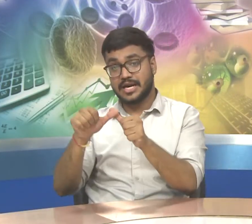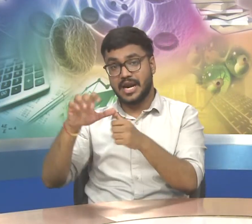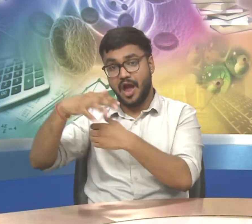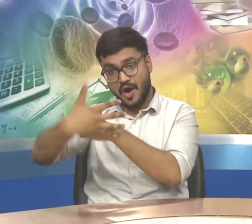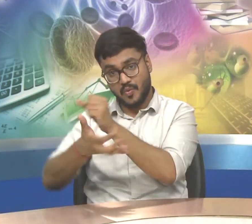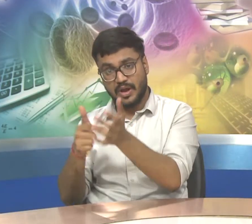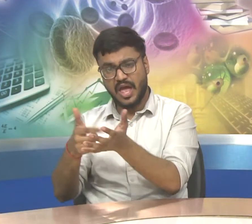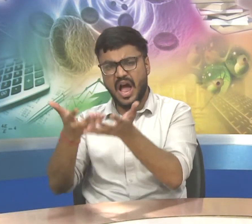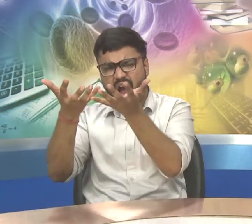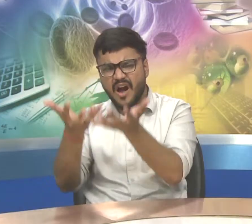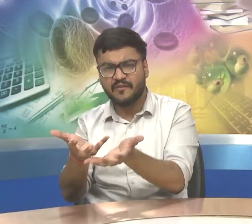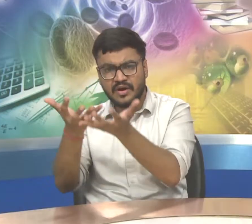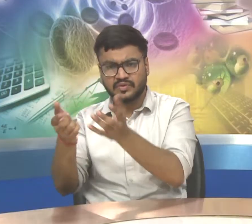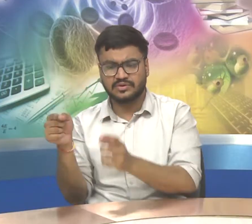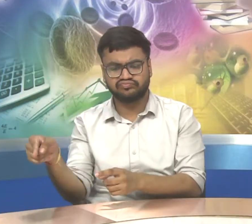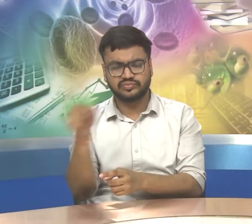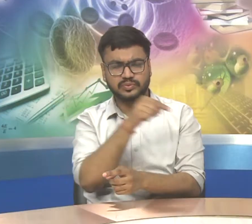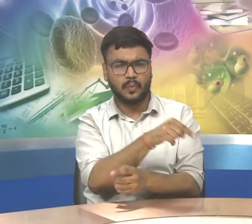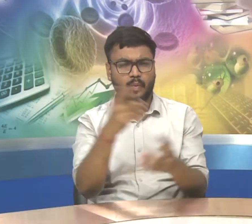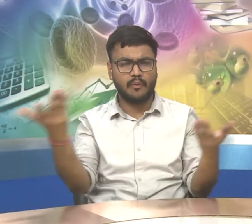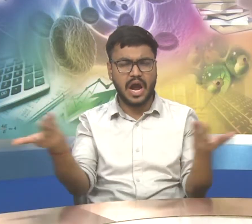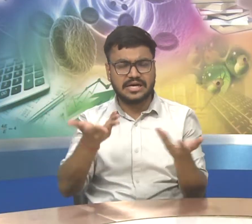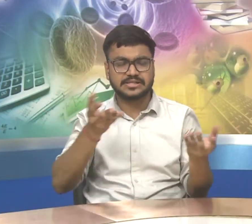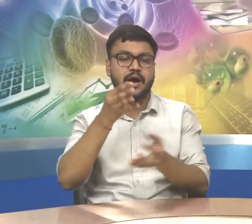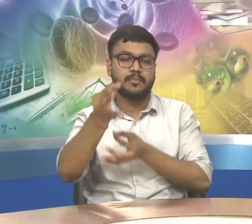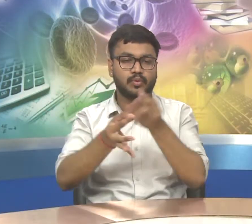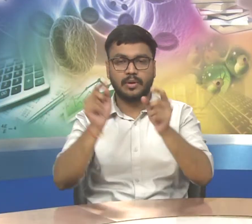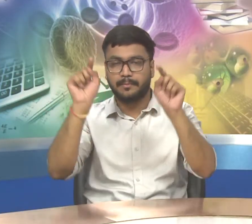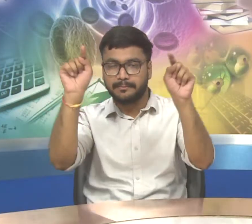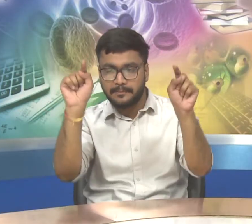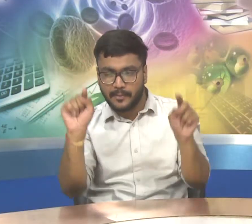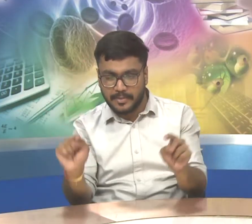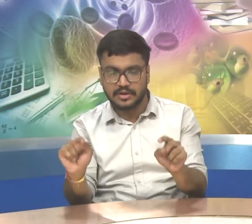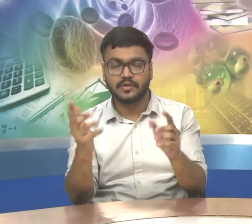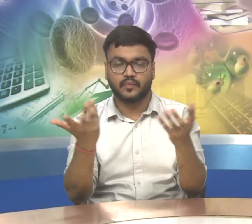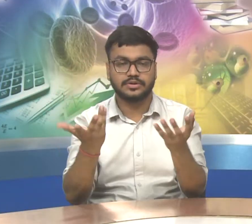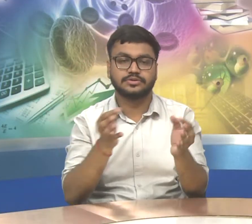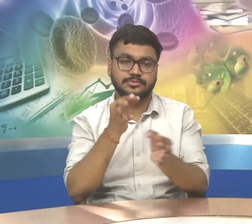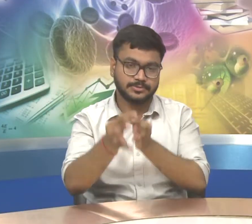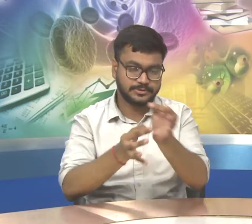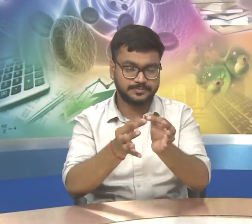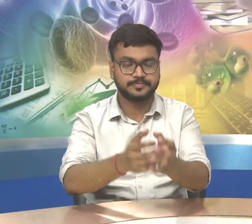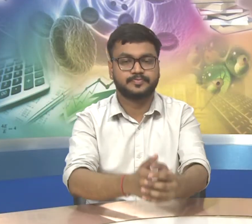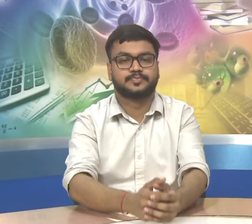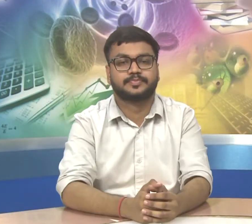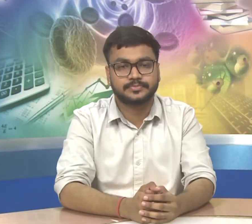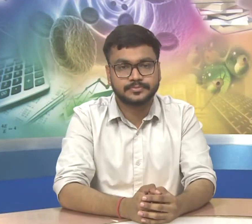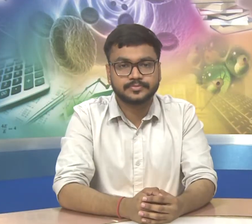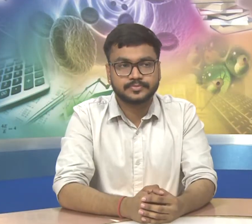Now we will start our next topic, which is isotopes and atomic masses.